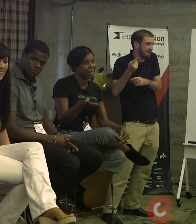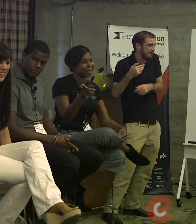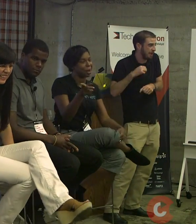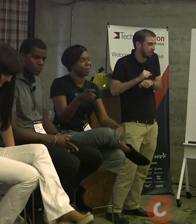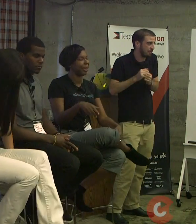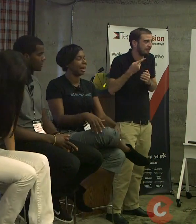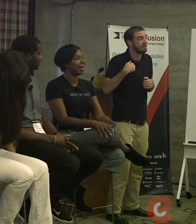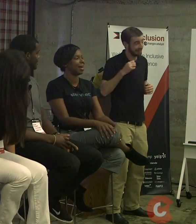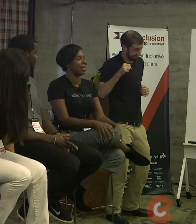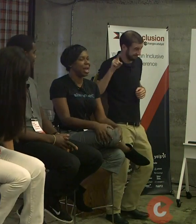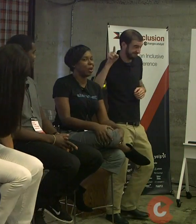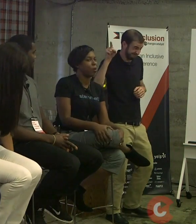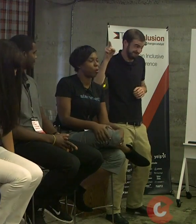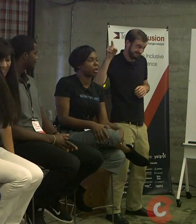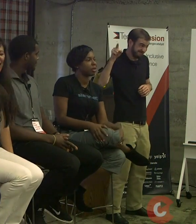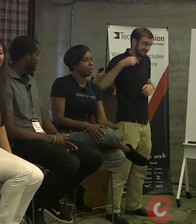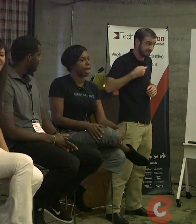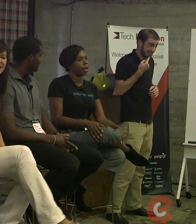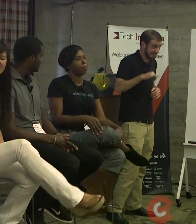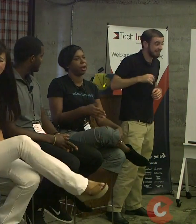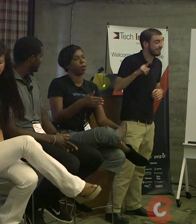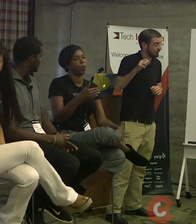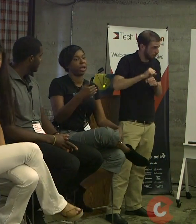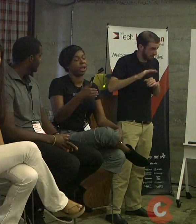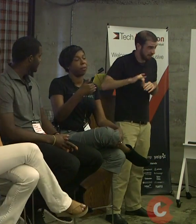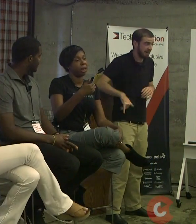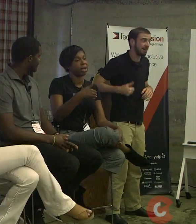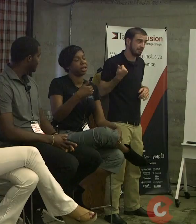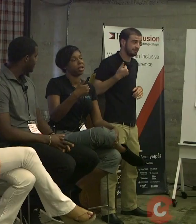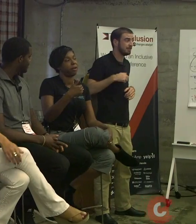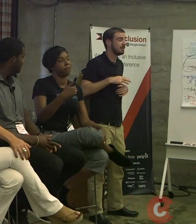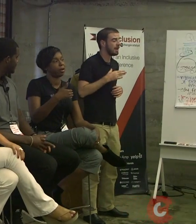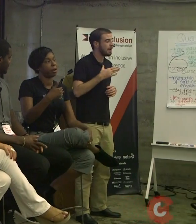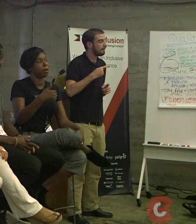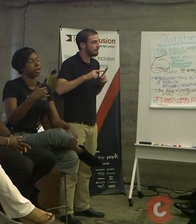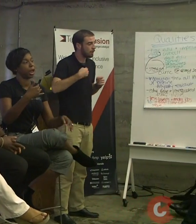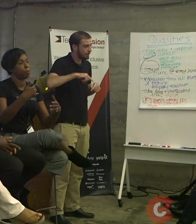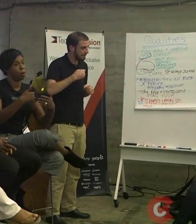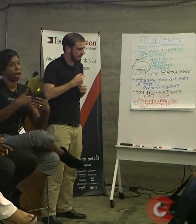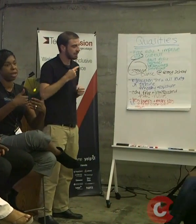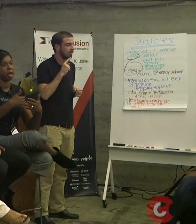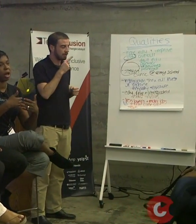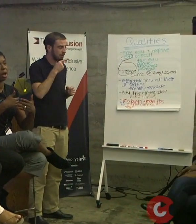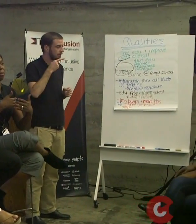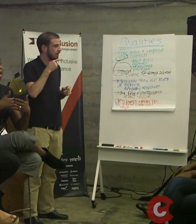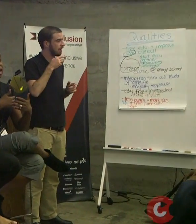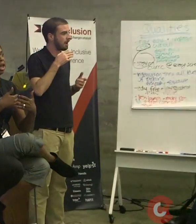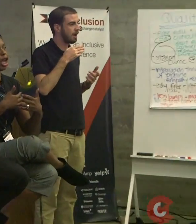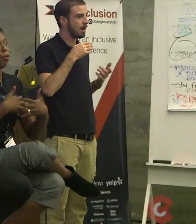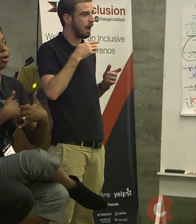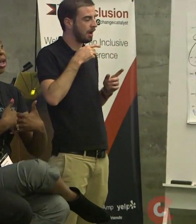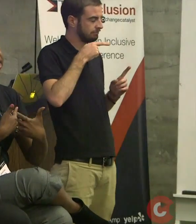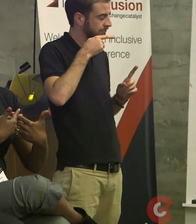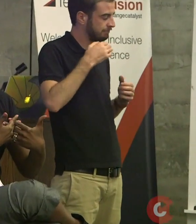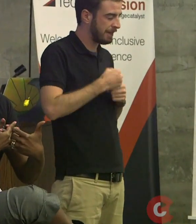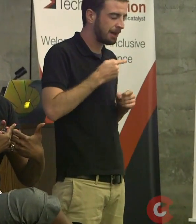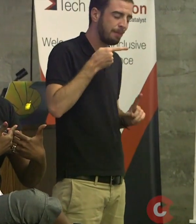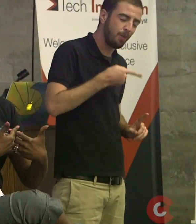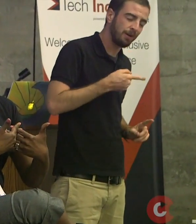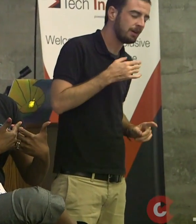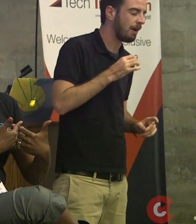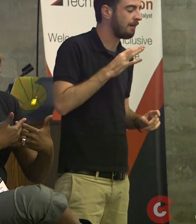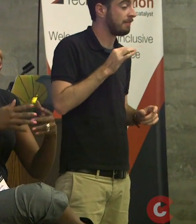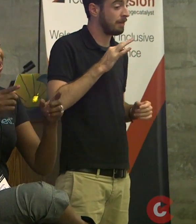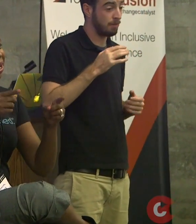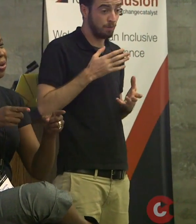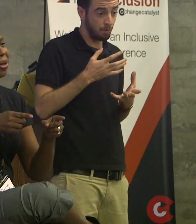say, Joelle's company works on that. But we make it very much a point that if we're going to continue